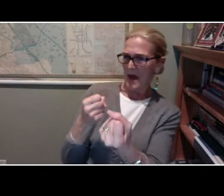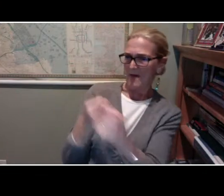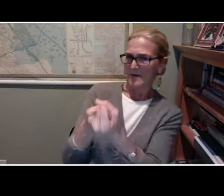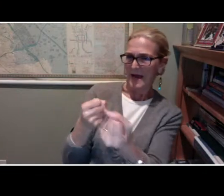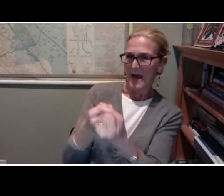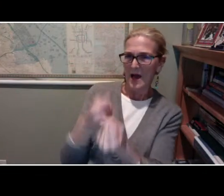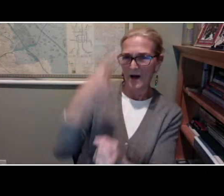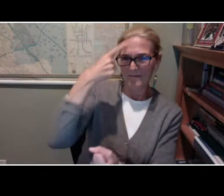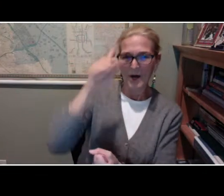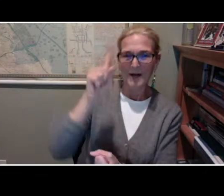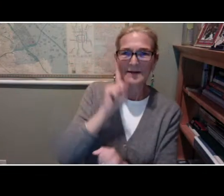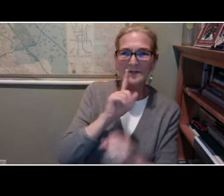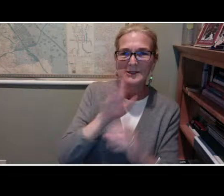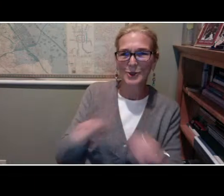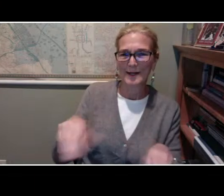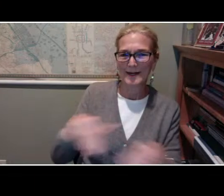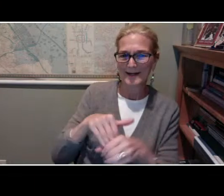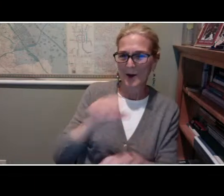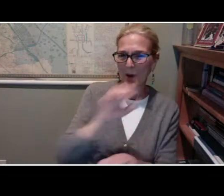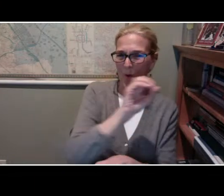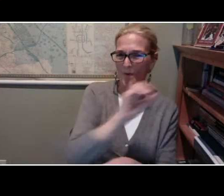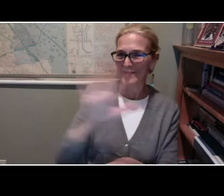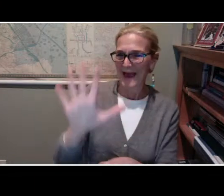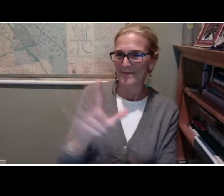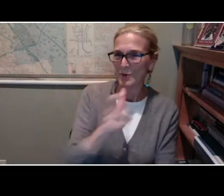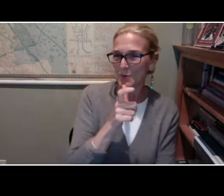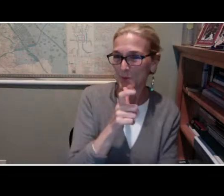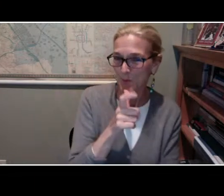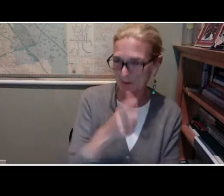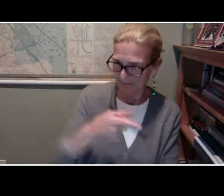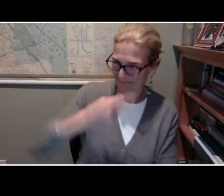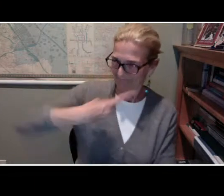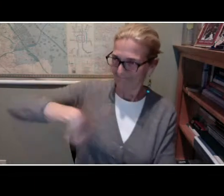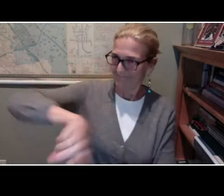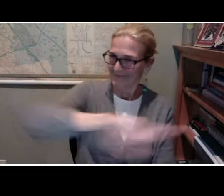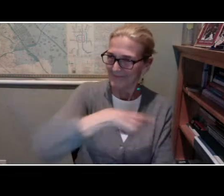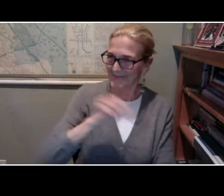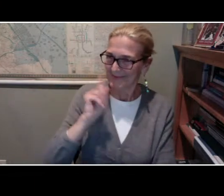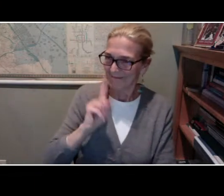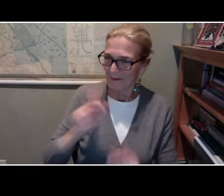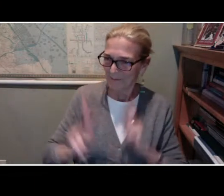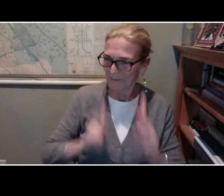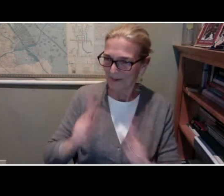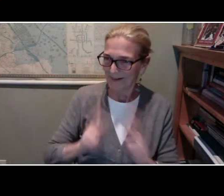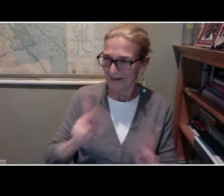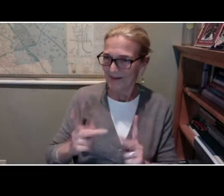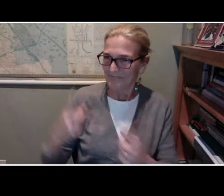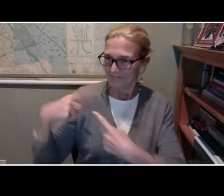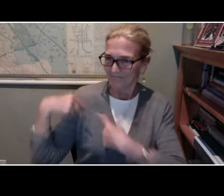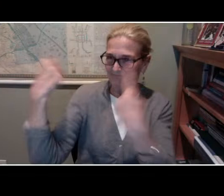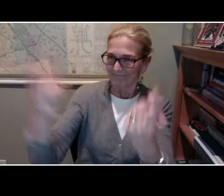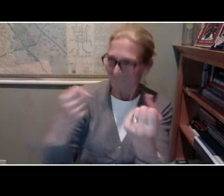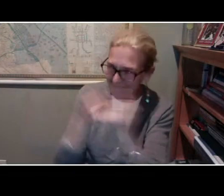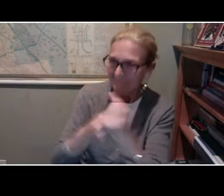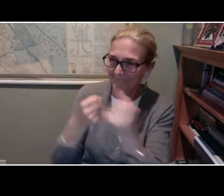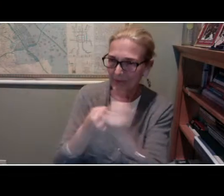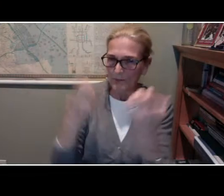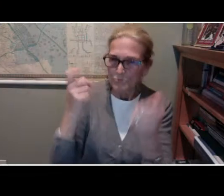There is a role for the advocates. Who are advocating for deaf children age 0 to